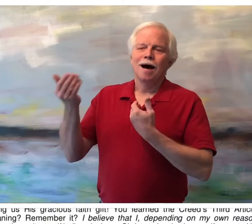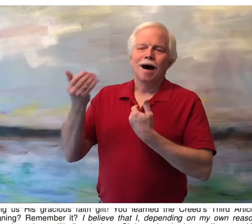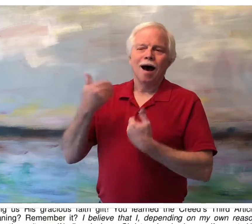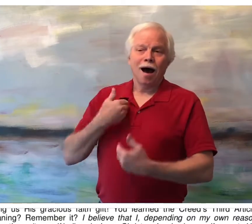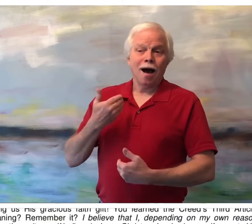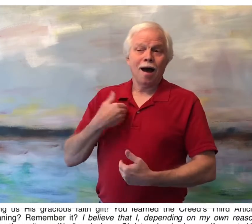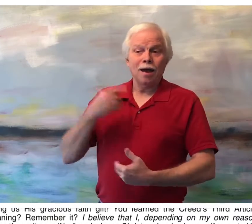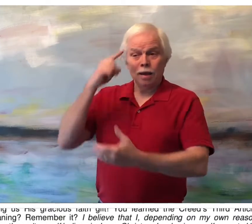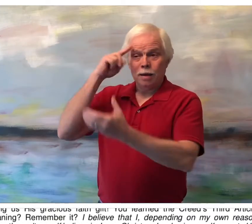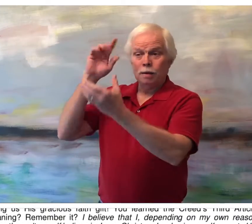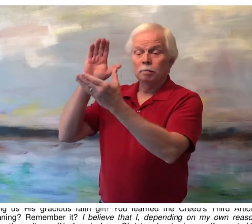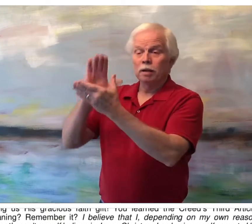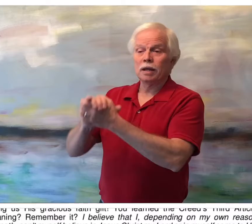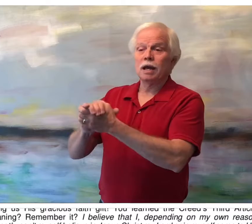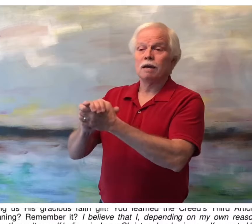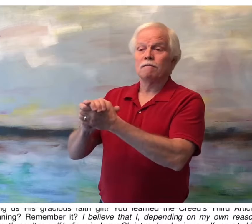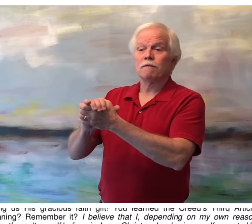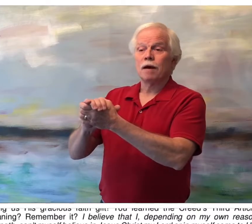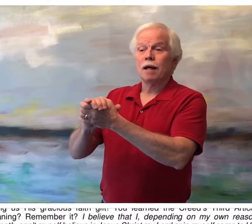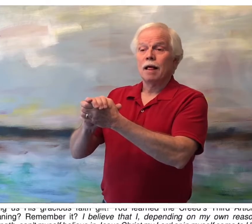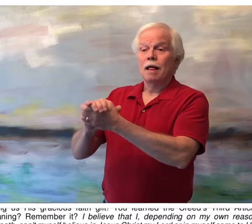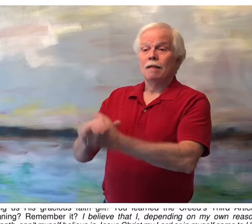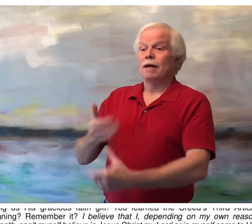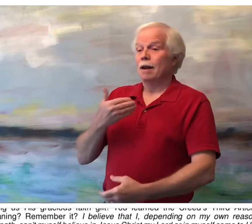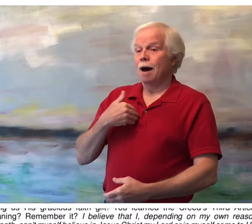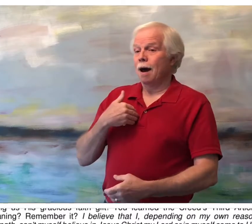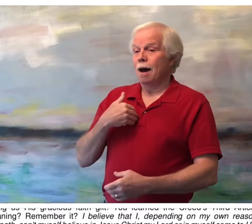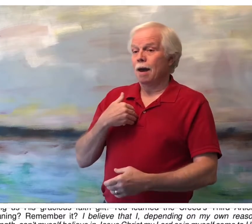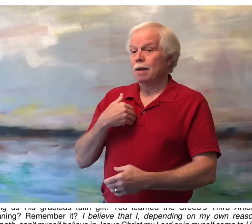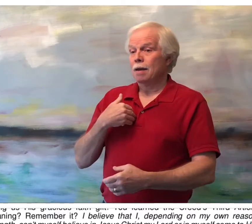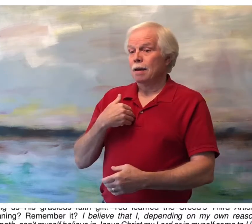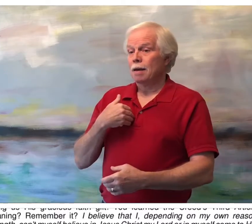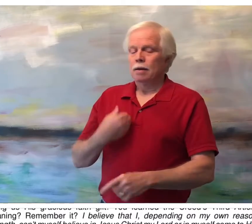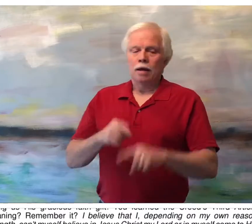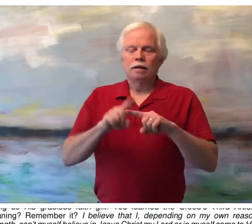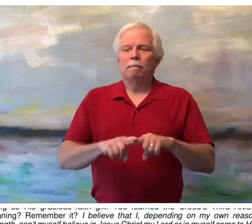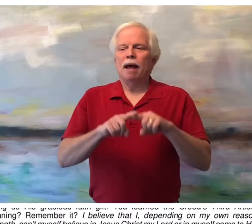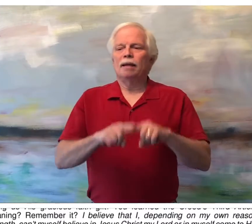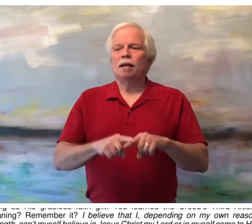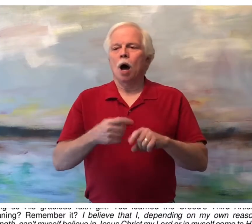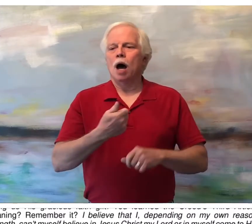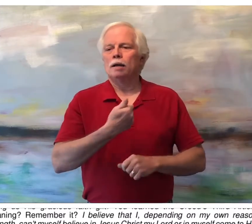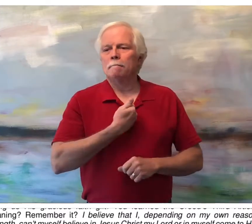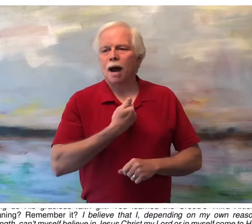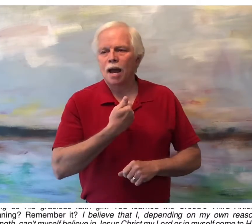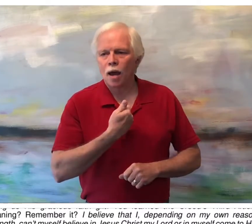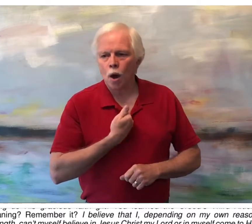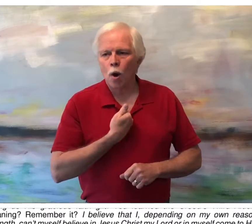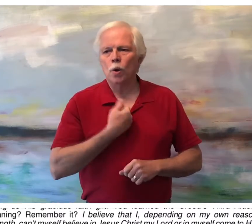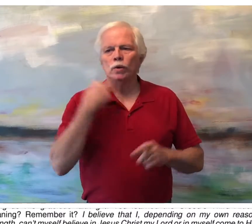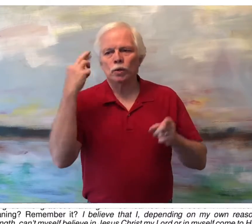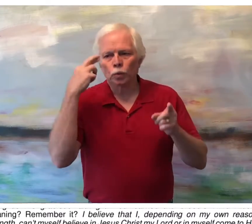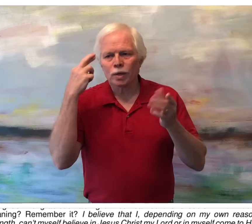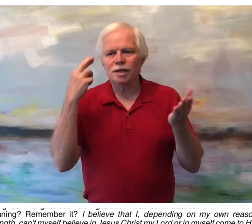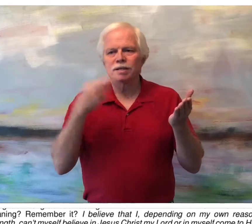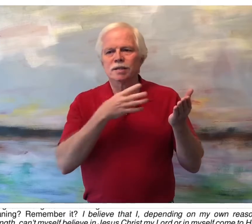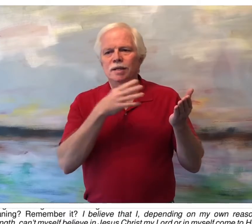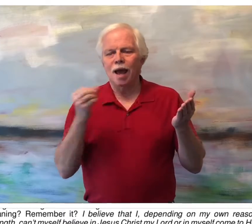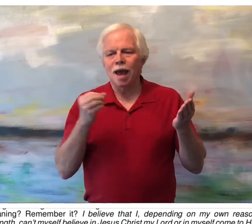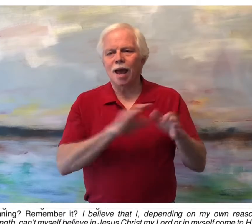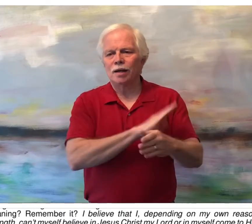I believe that I, depending on my own